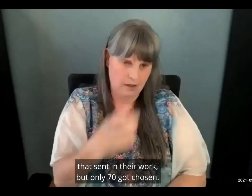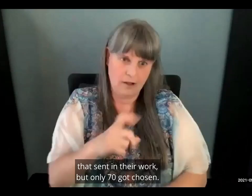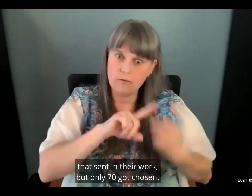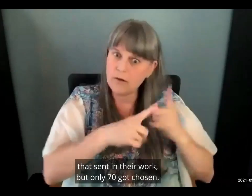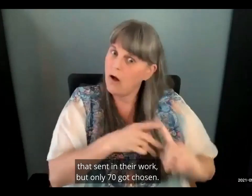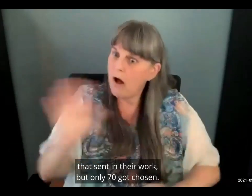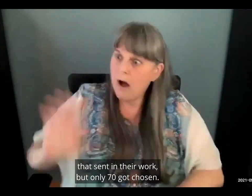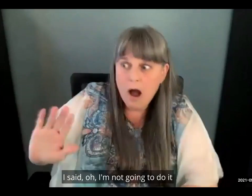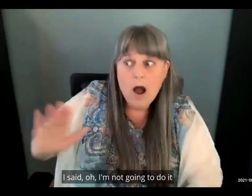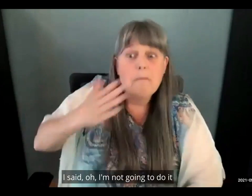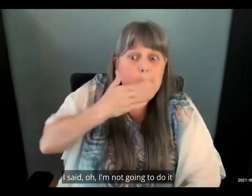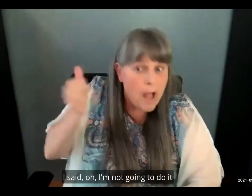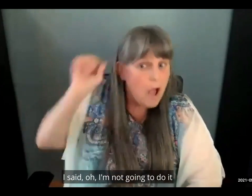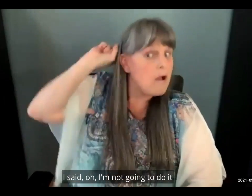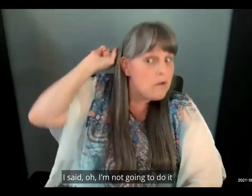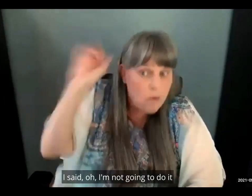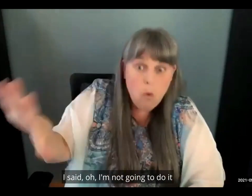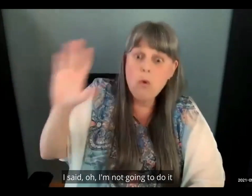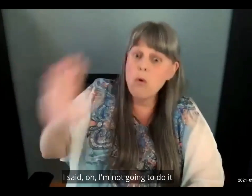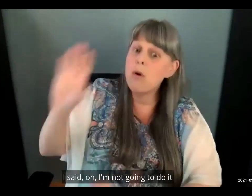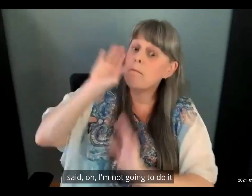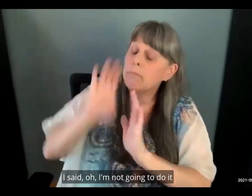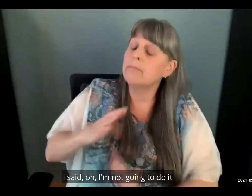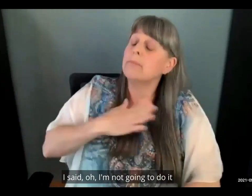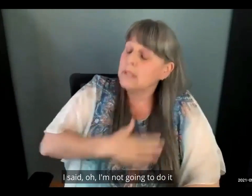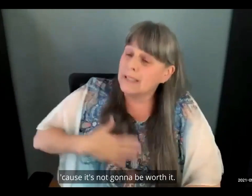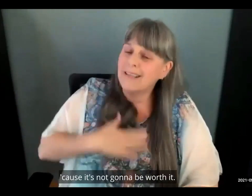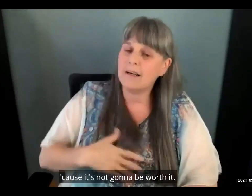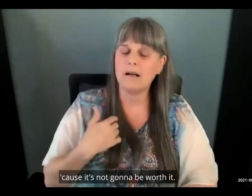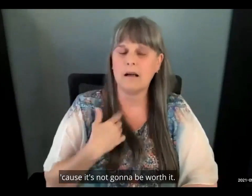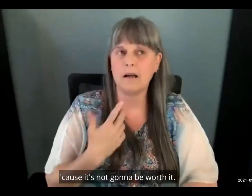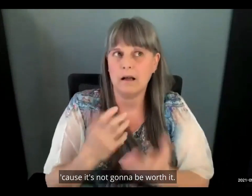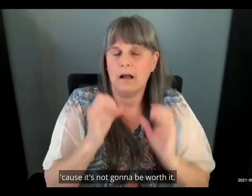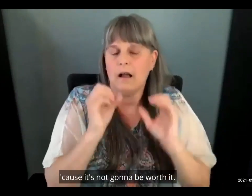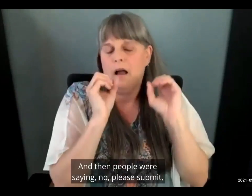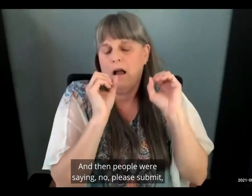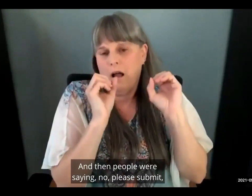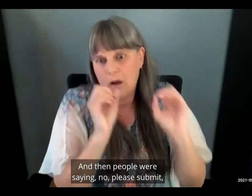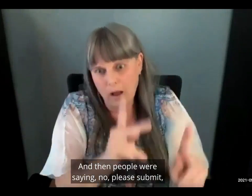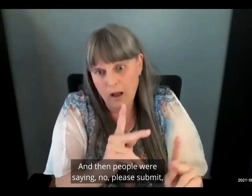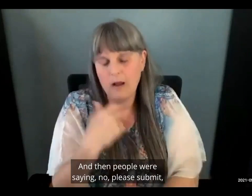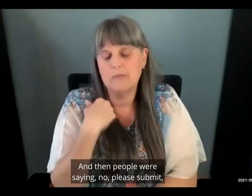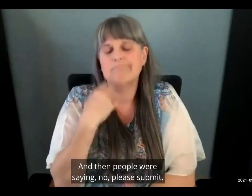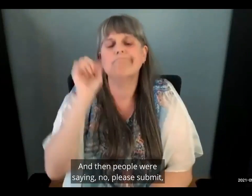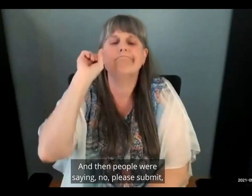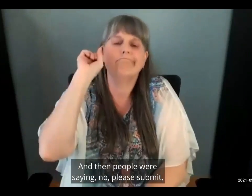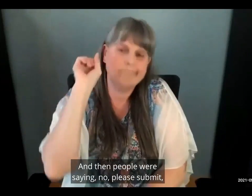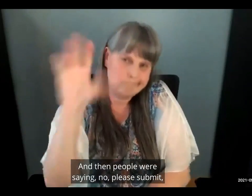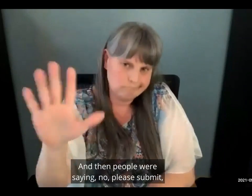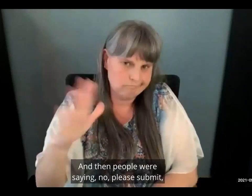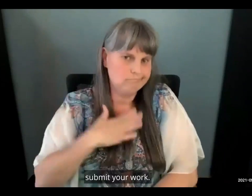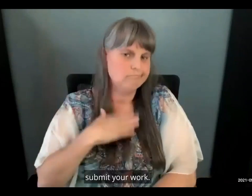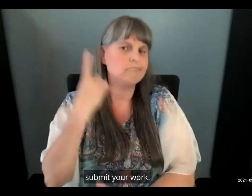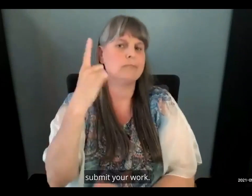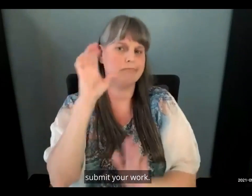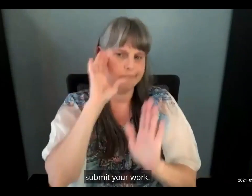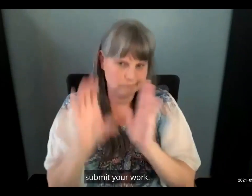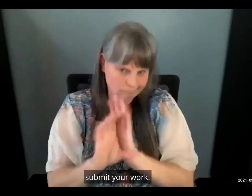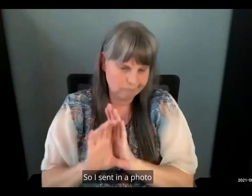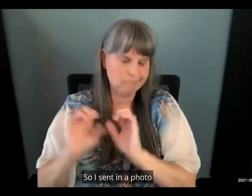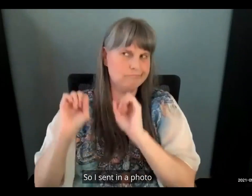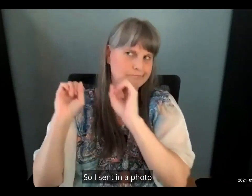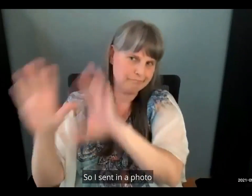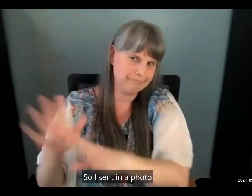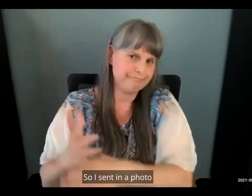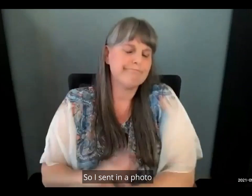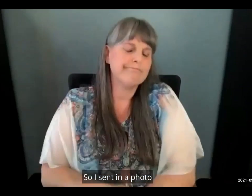got chosen. I said, oh, I'm not going to do it, you know, because not going to be worth it. And people were saying, no, please submit your work.